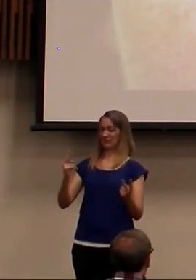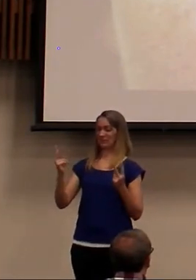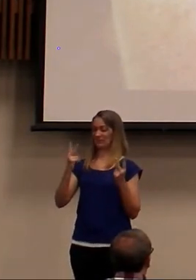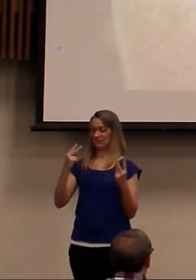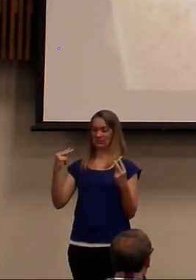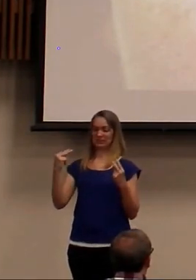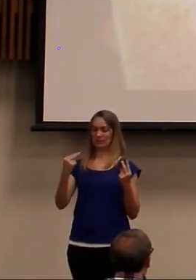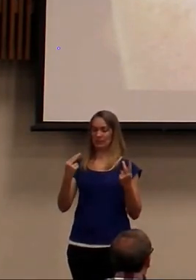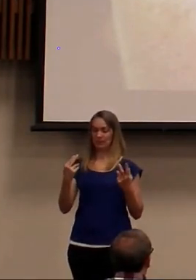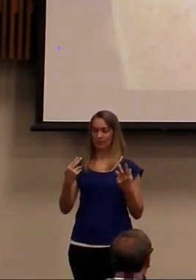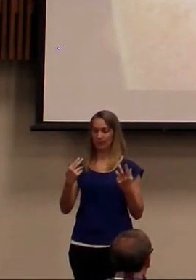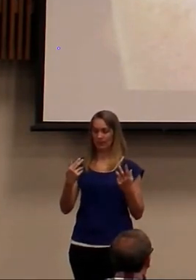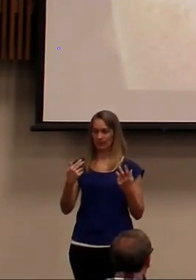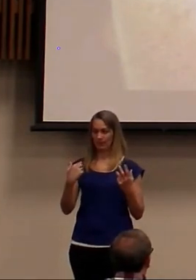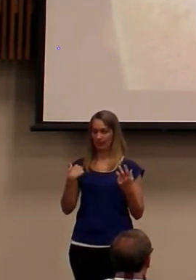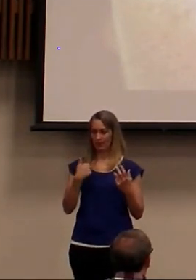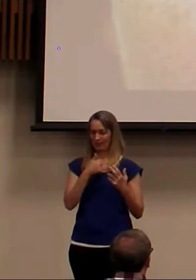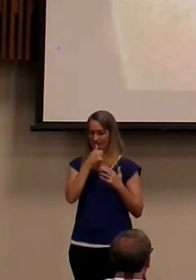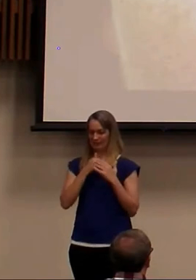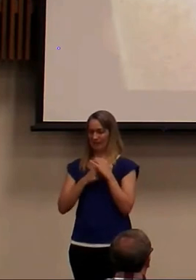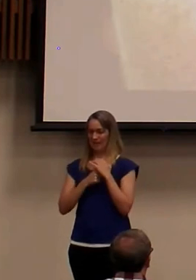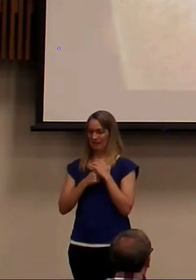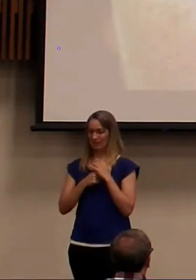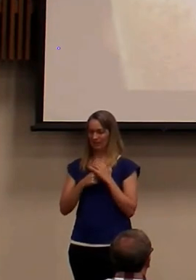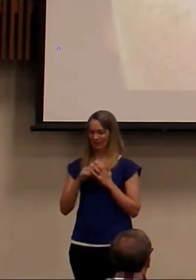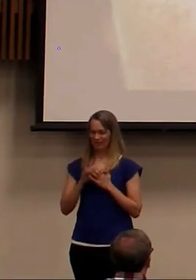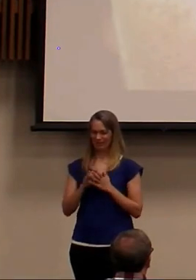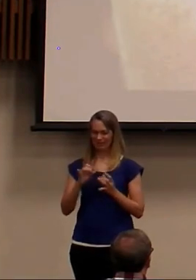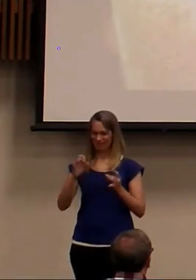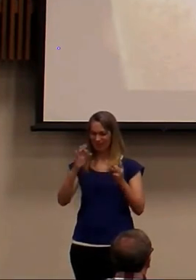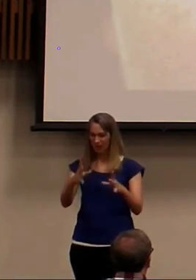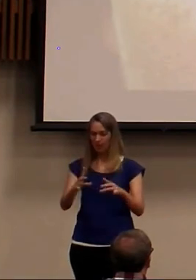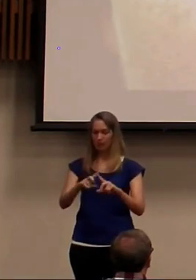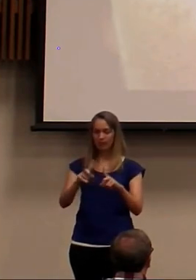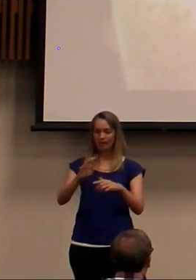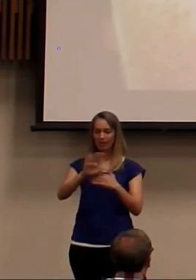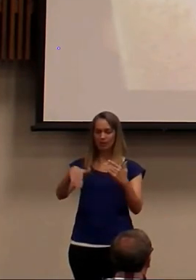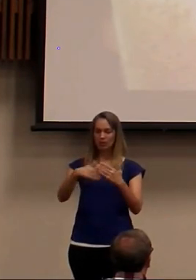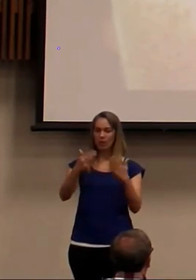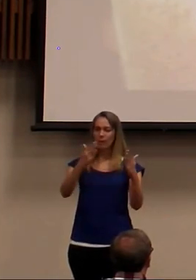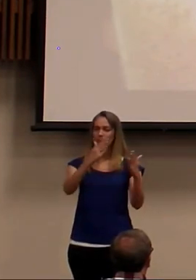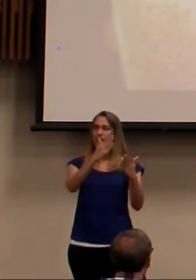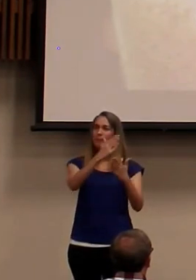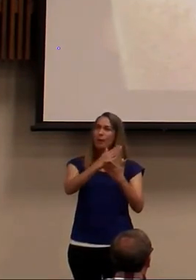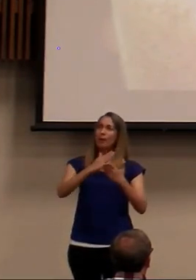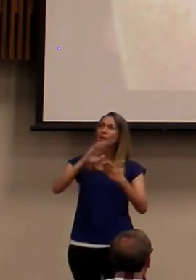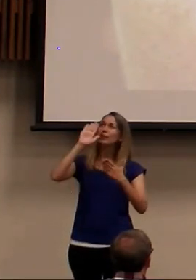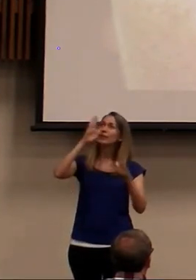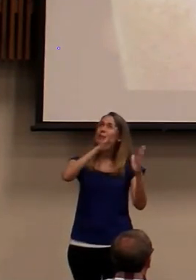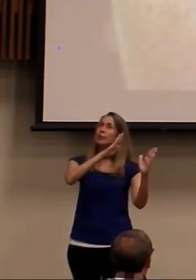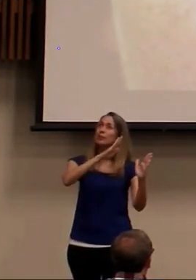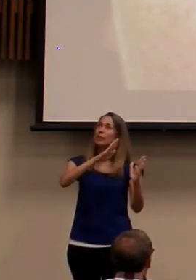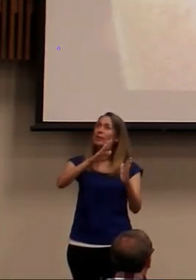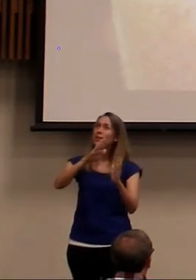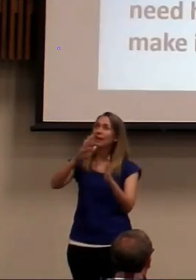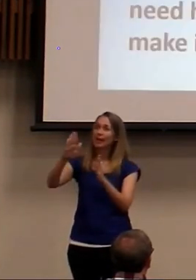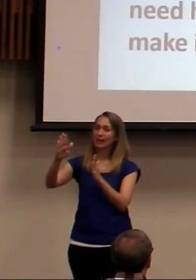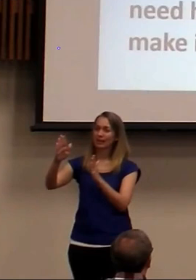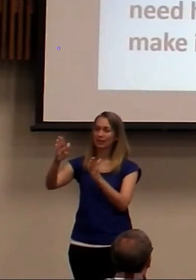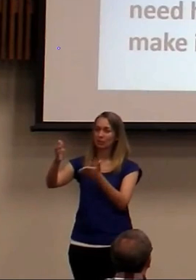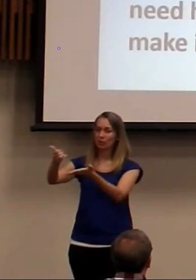That makes it horrible for us. But it's all part of that plan to perfect us, to have us